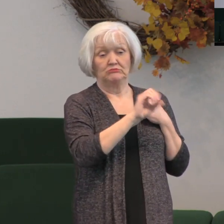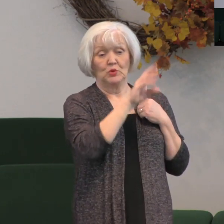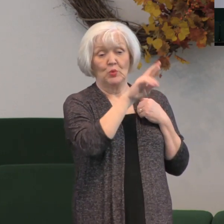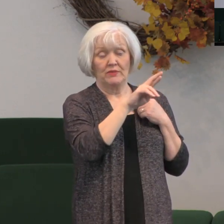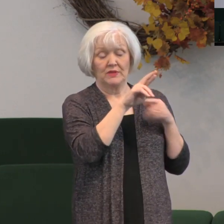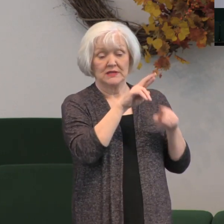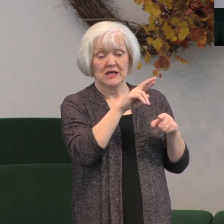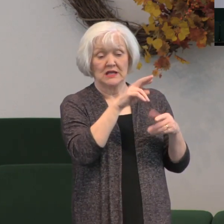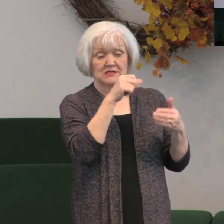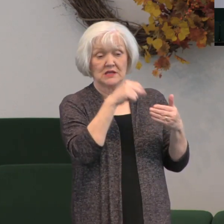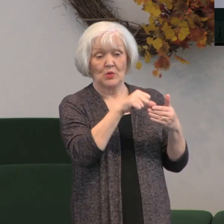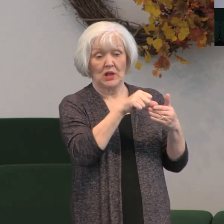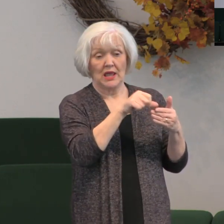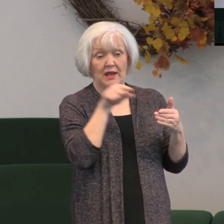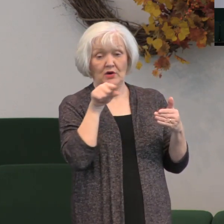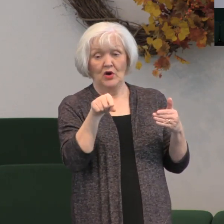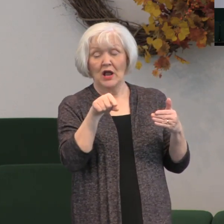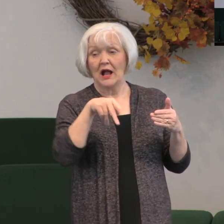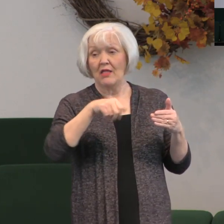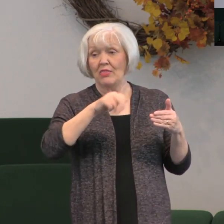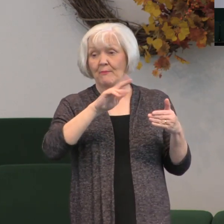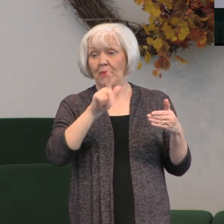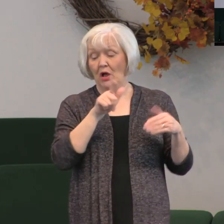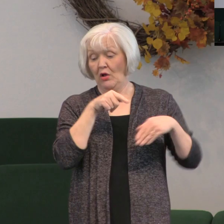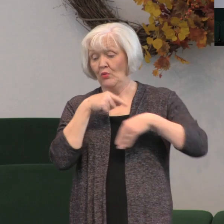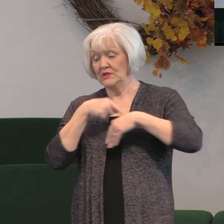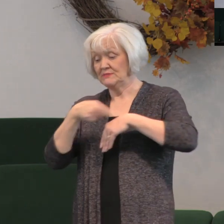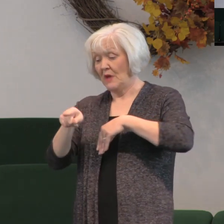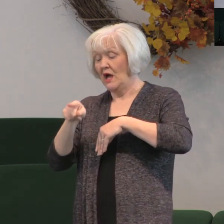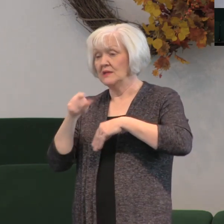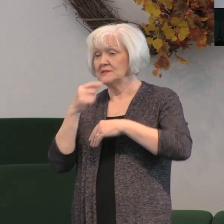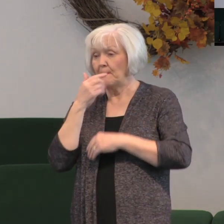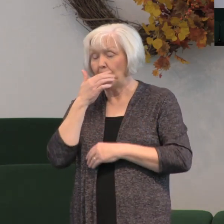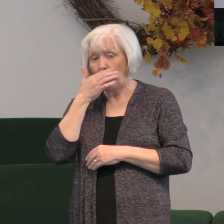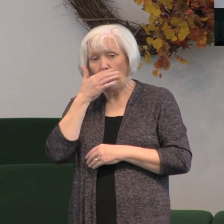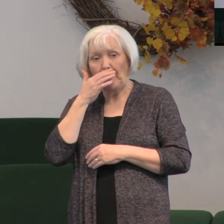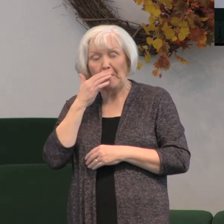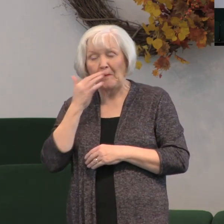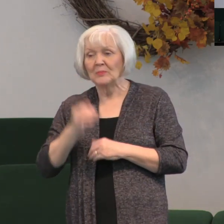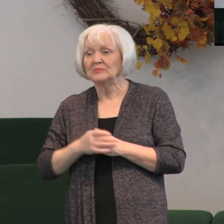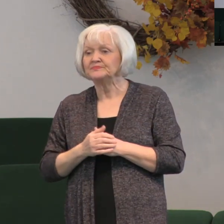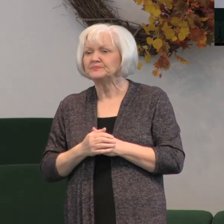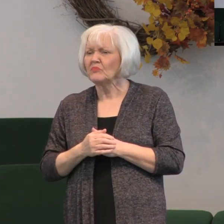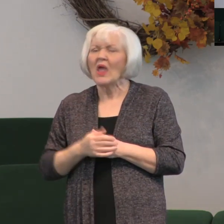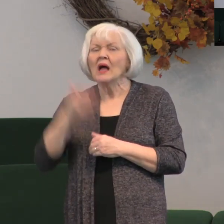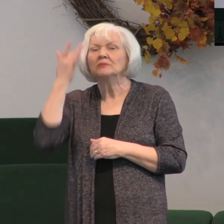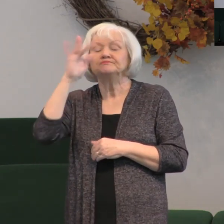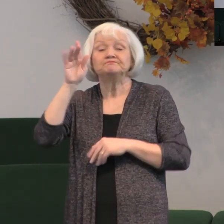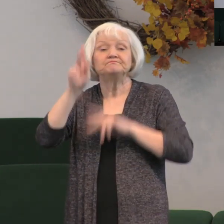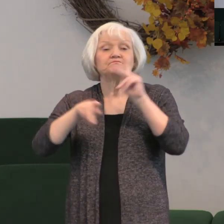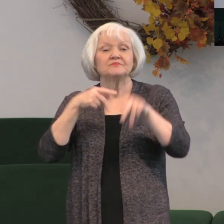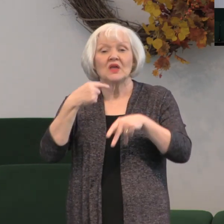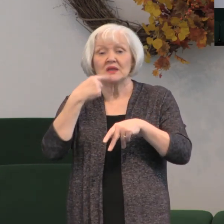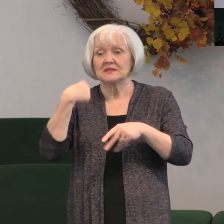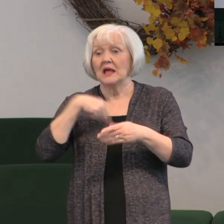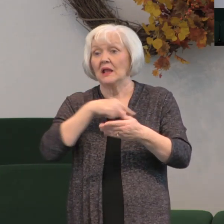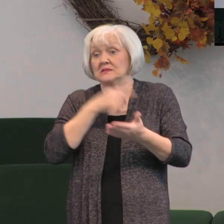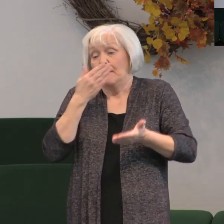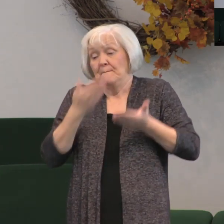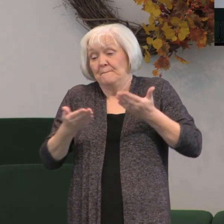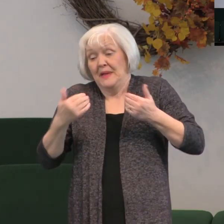letter and then Paul responds with 1 Corinthians. And then scholars tell us that there's probably another letter in between